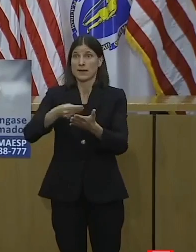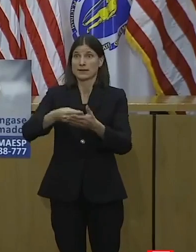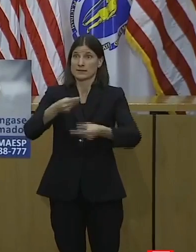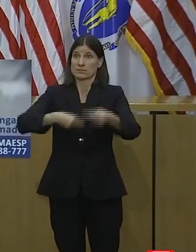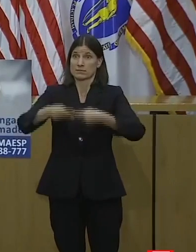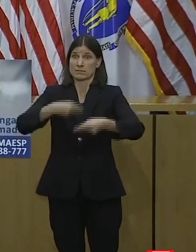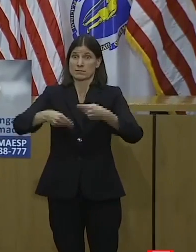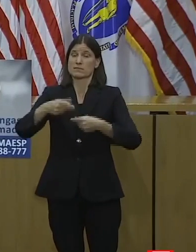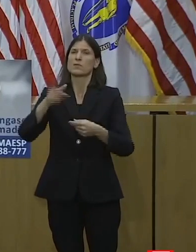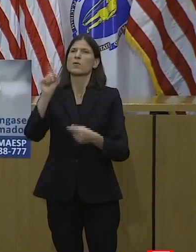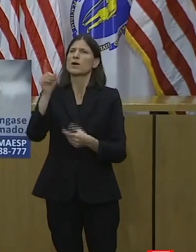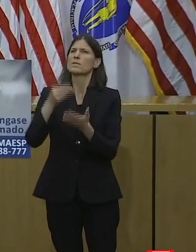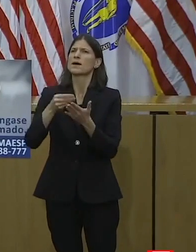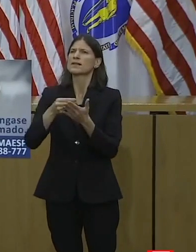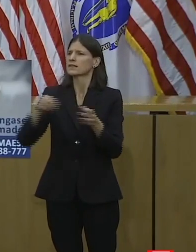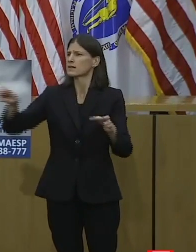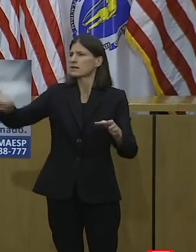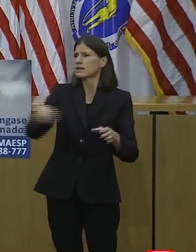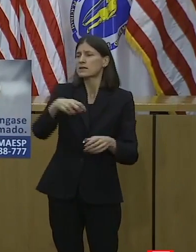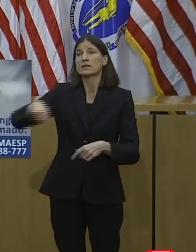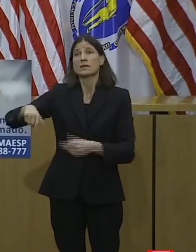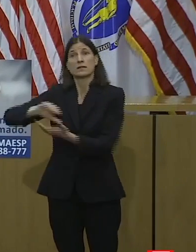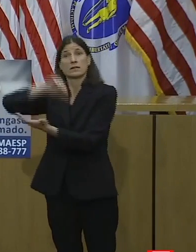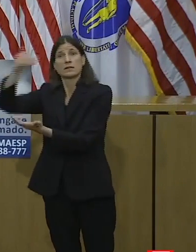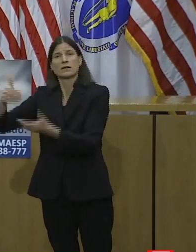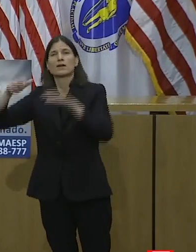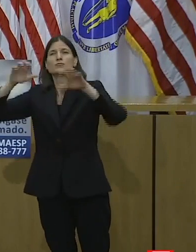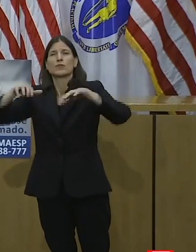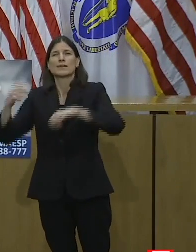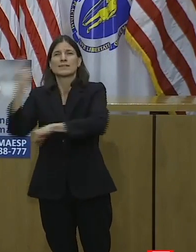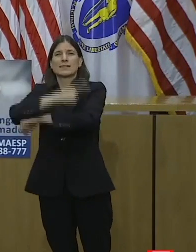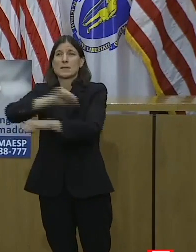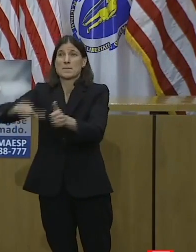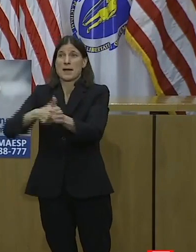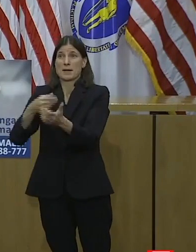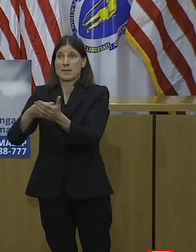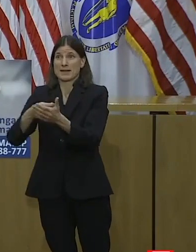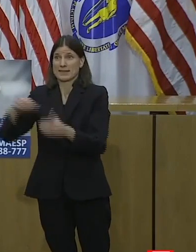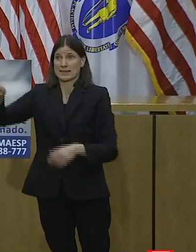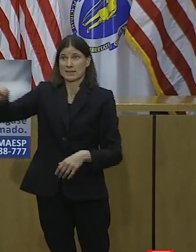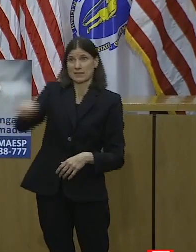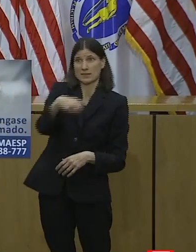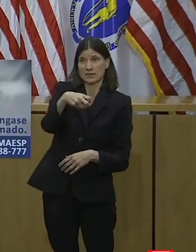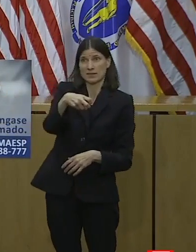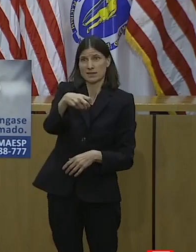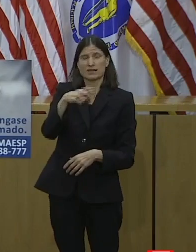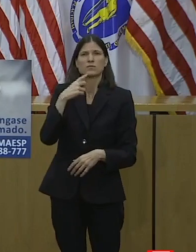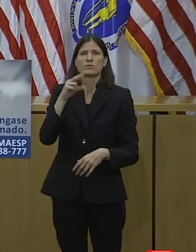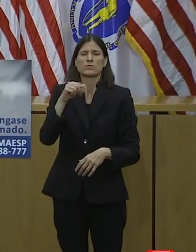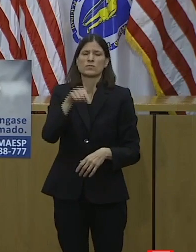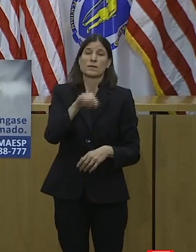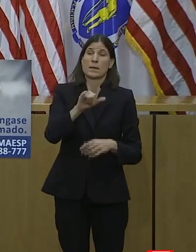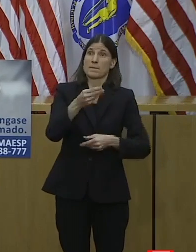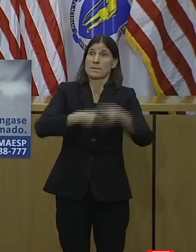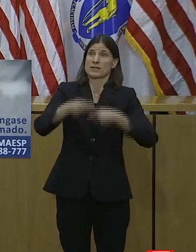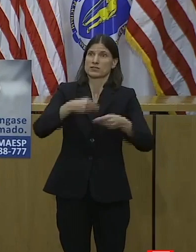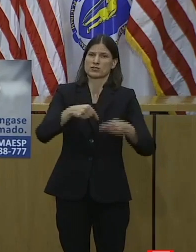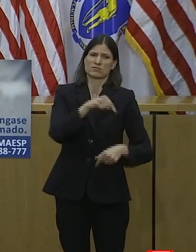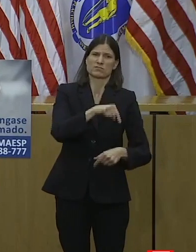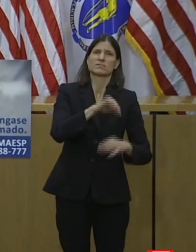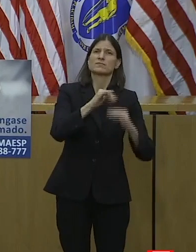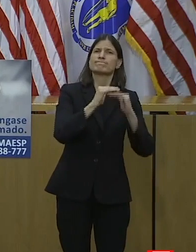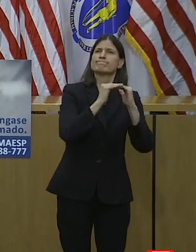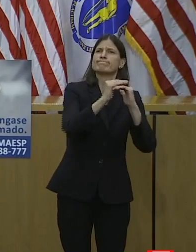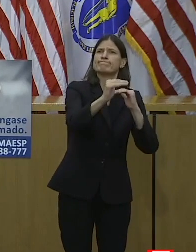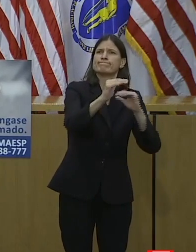and stabilizing nursing homes. It's not a stabilization fund. It's meant to stabilize nursing homes. So, no, so we